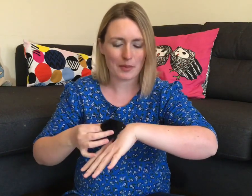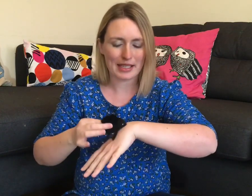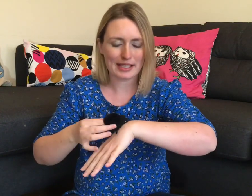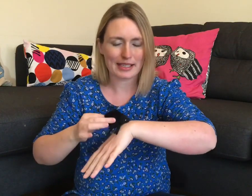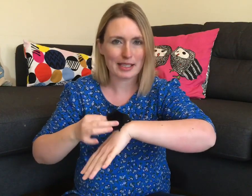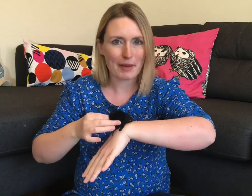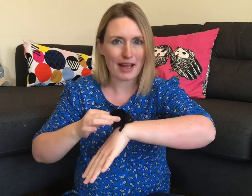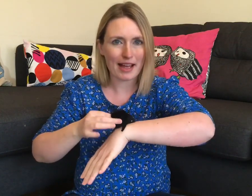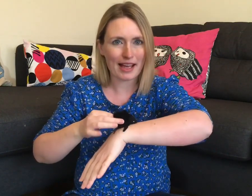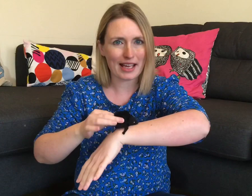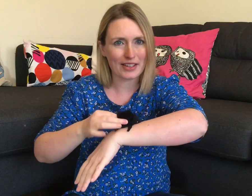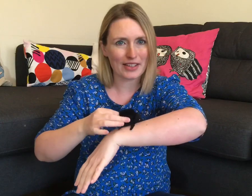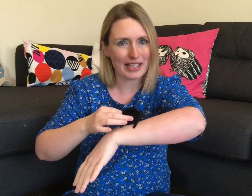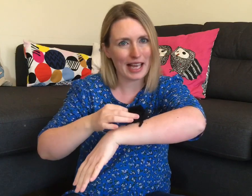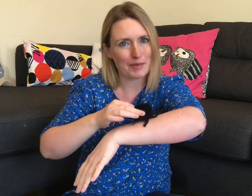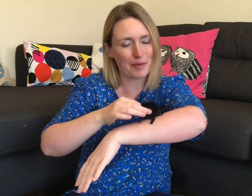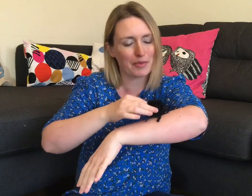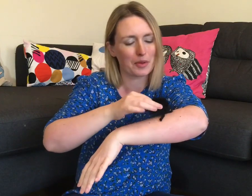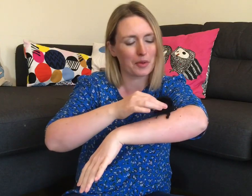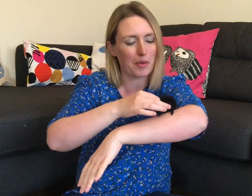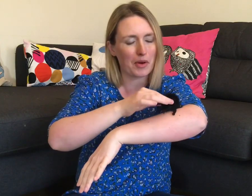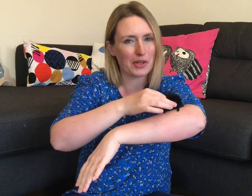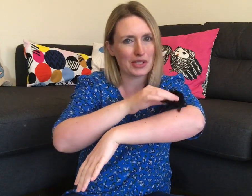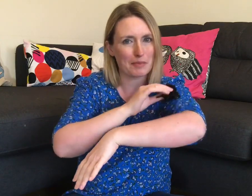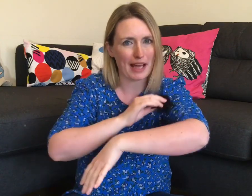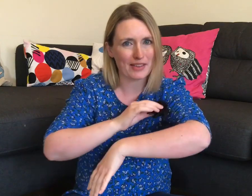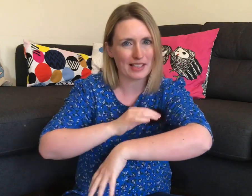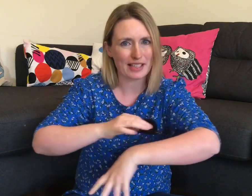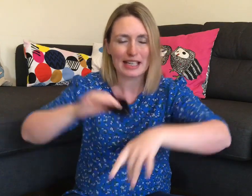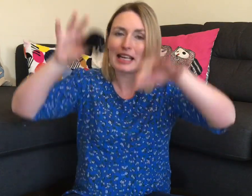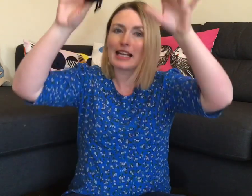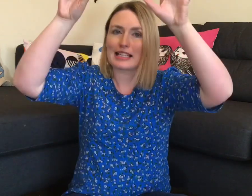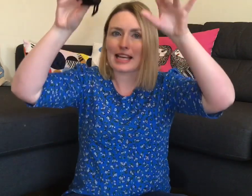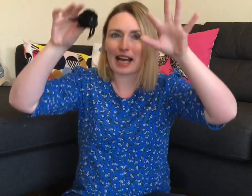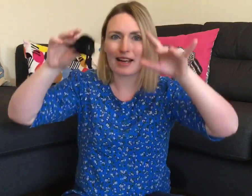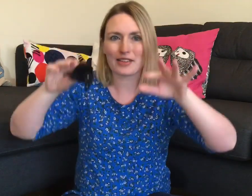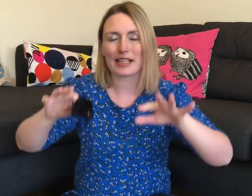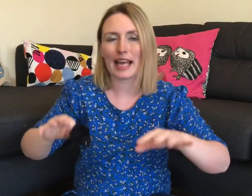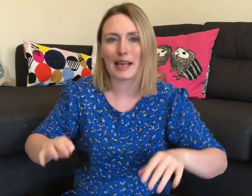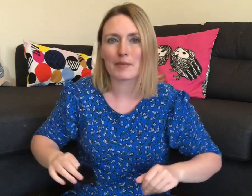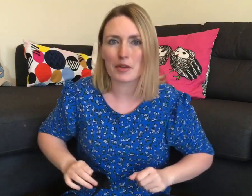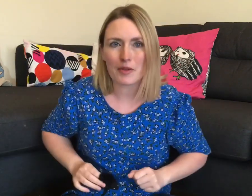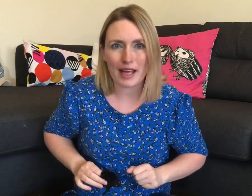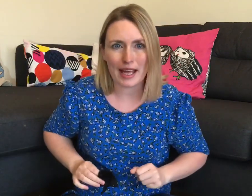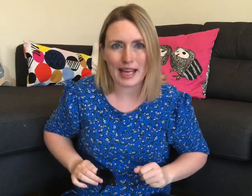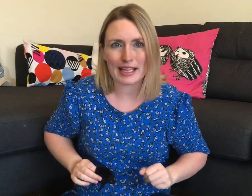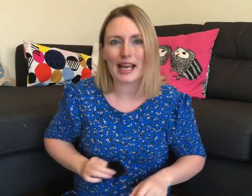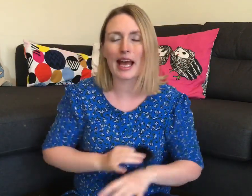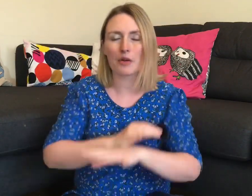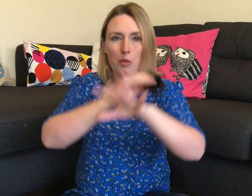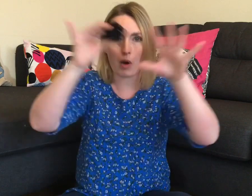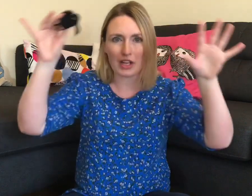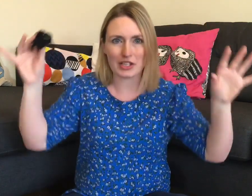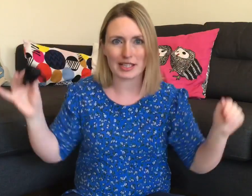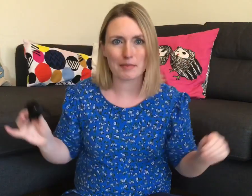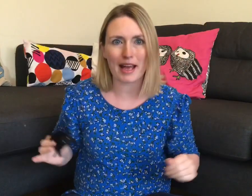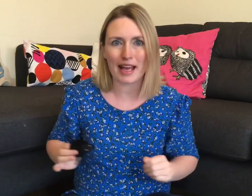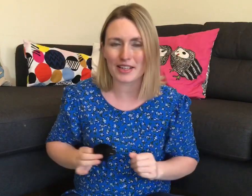Wincy spider climbed up the water spout down came the rain and washed the spider